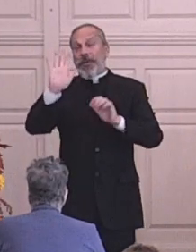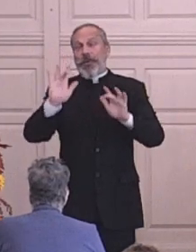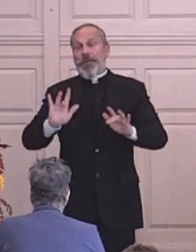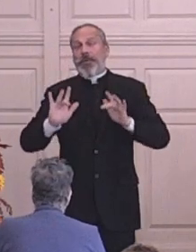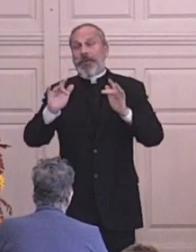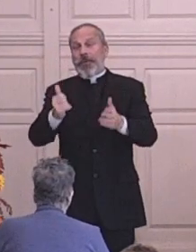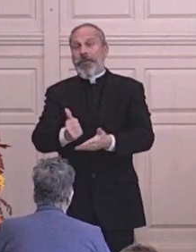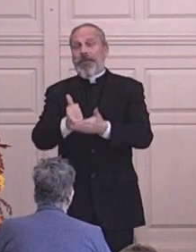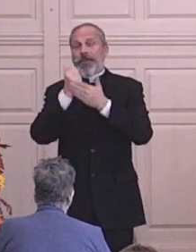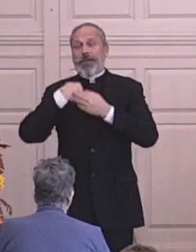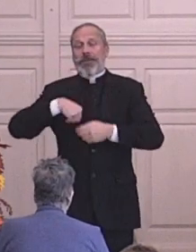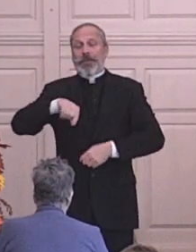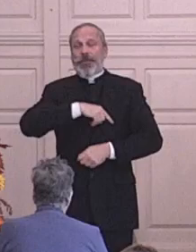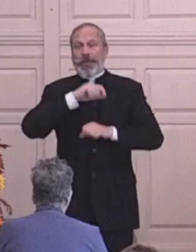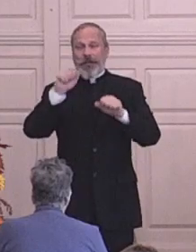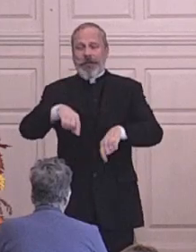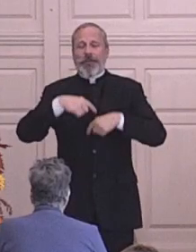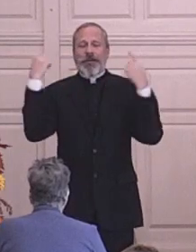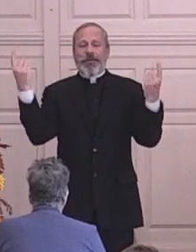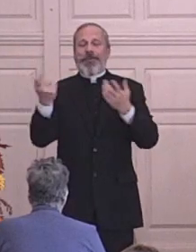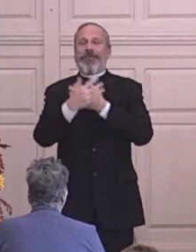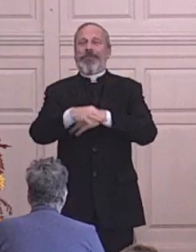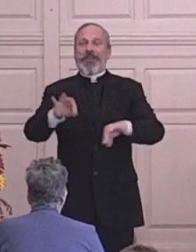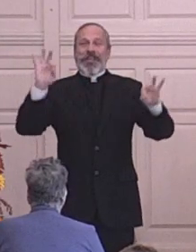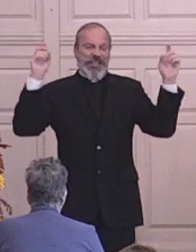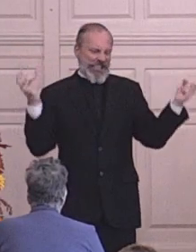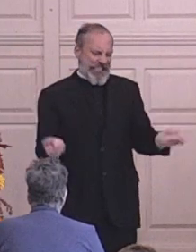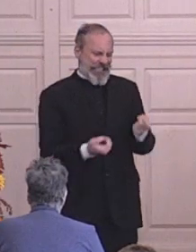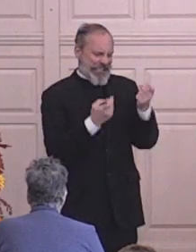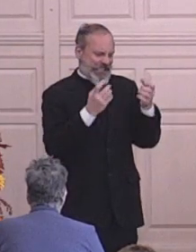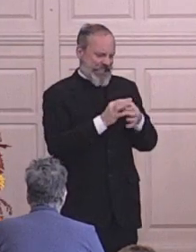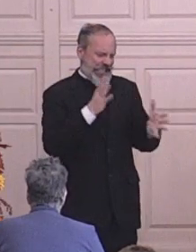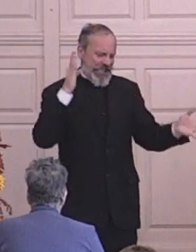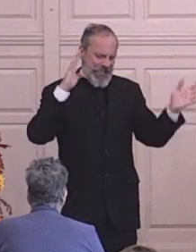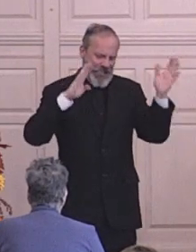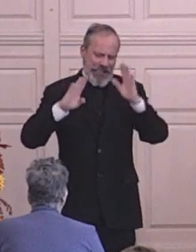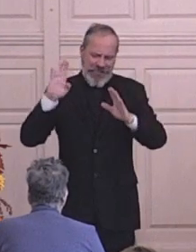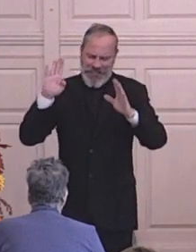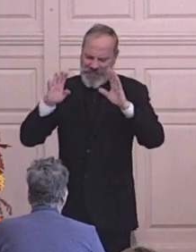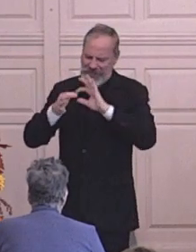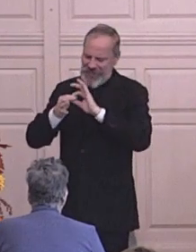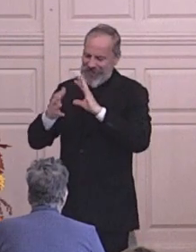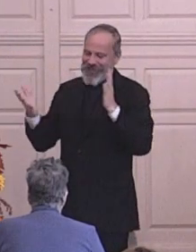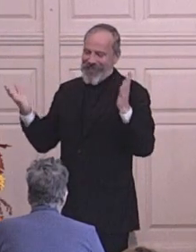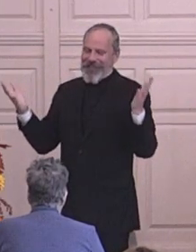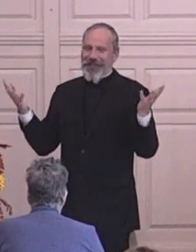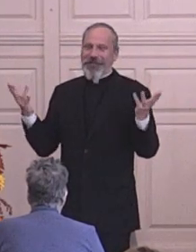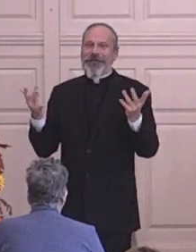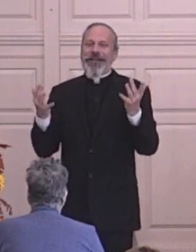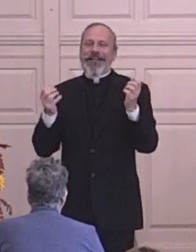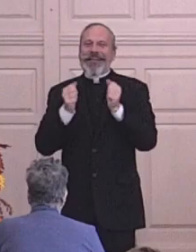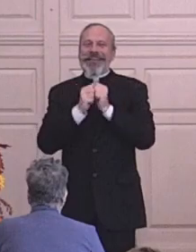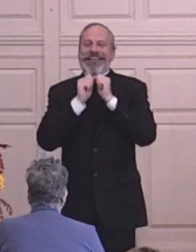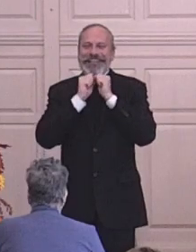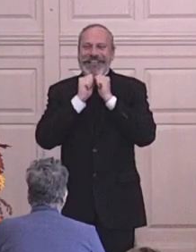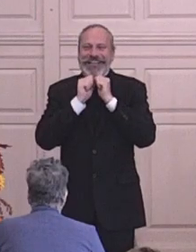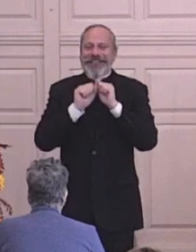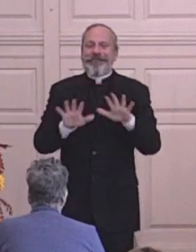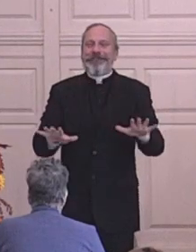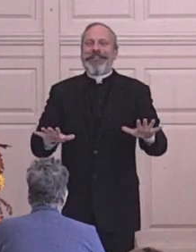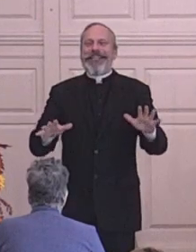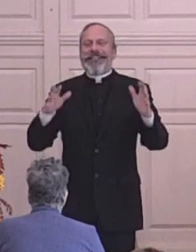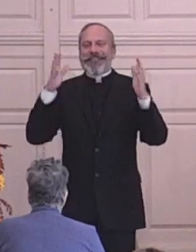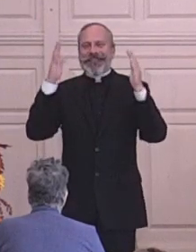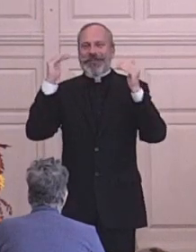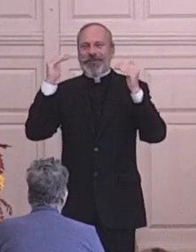the help of your mercy we may be always free from sin and safe from all distress,